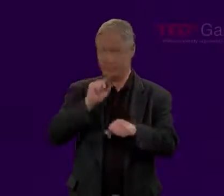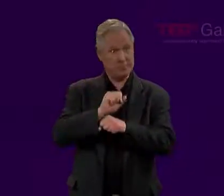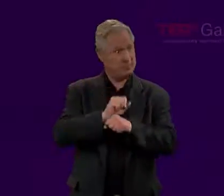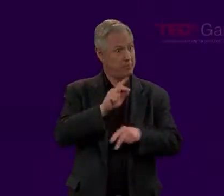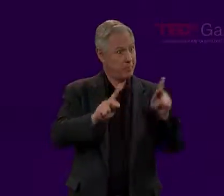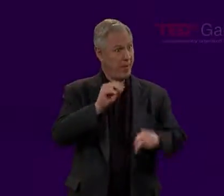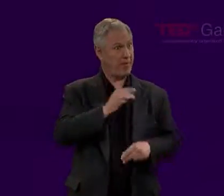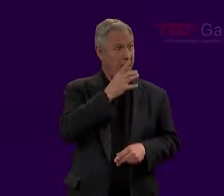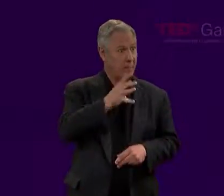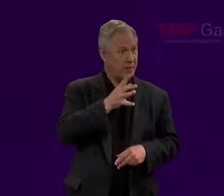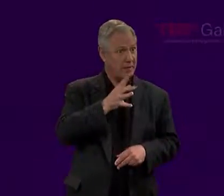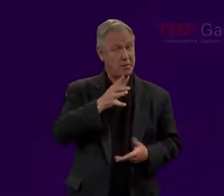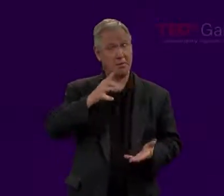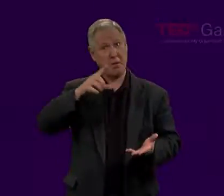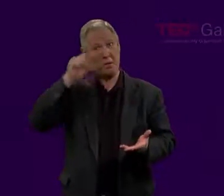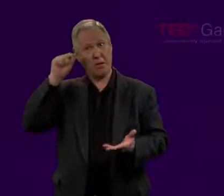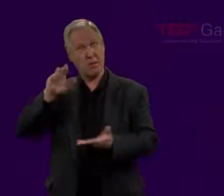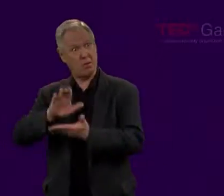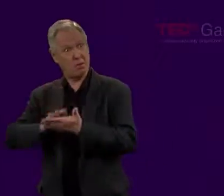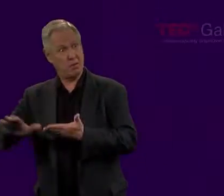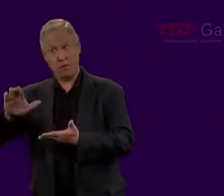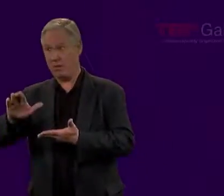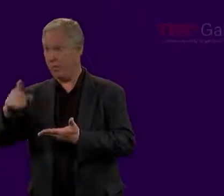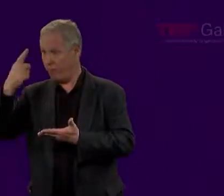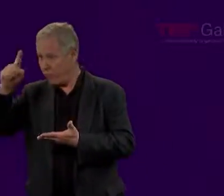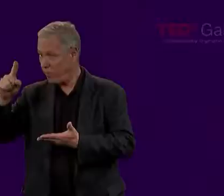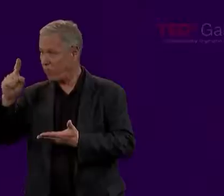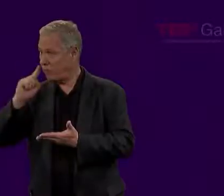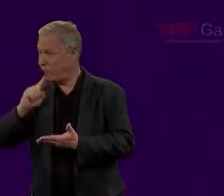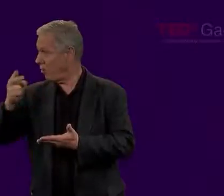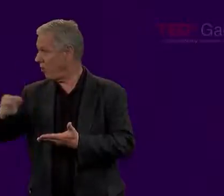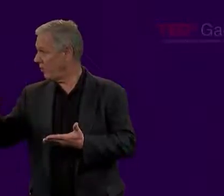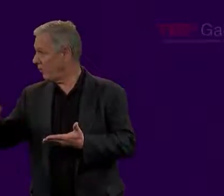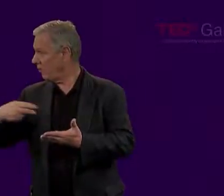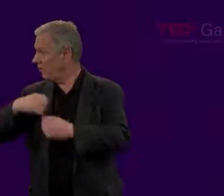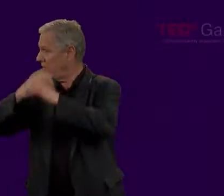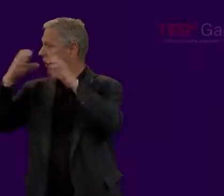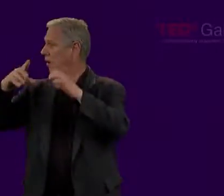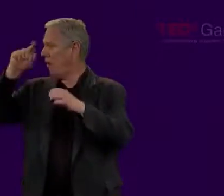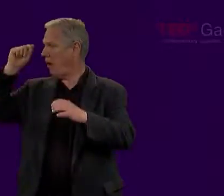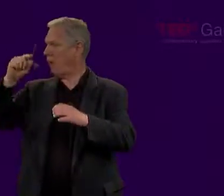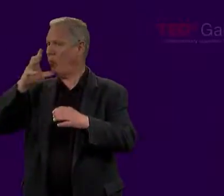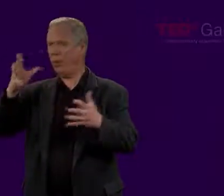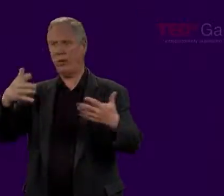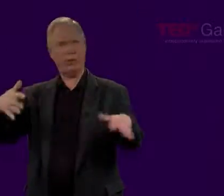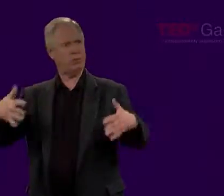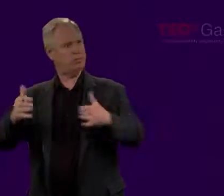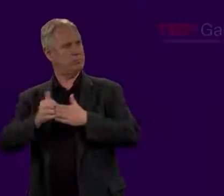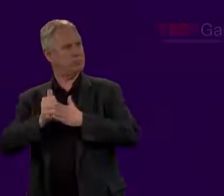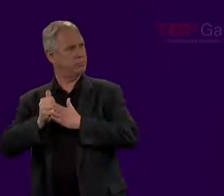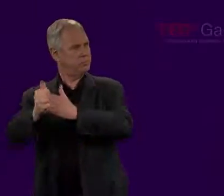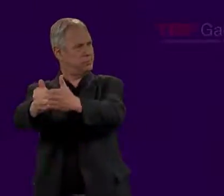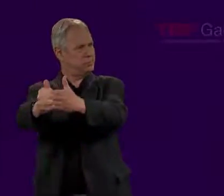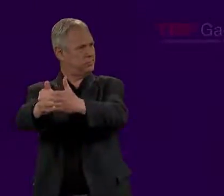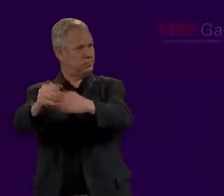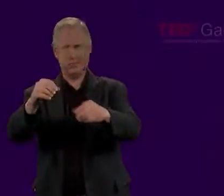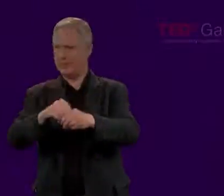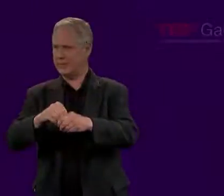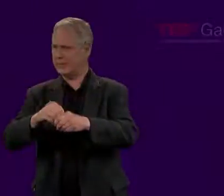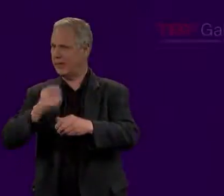to like light up. Gallaudet University, it's a deaf history. It's a leader